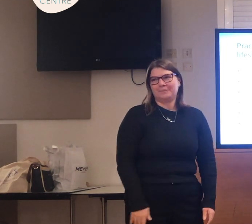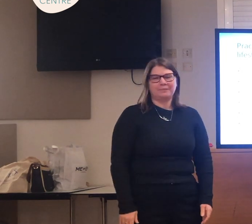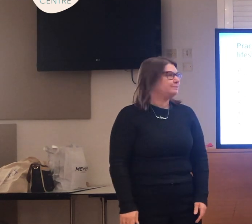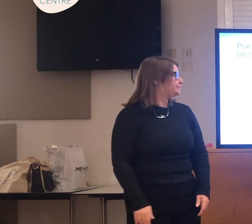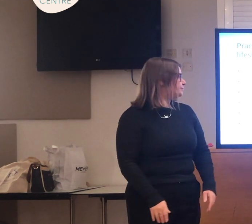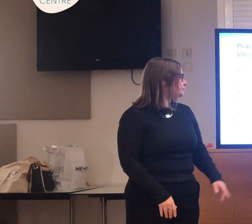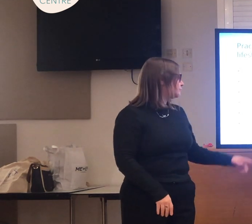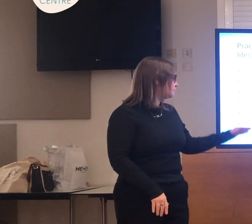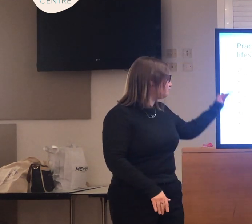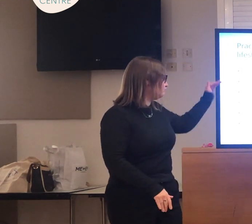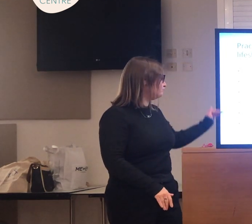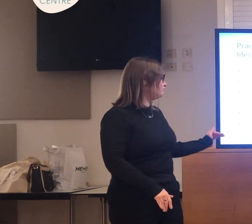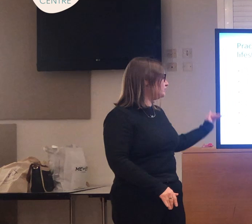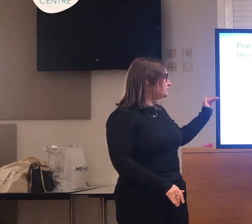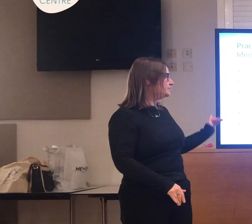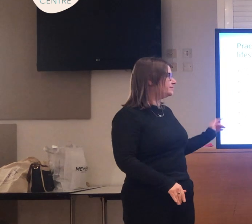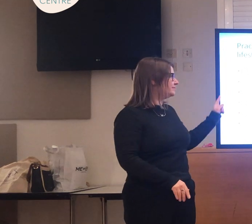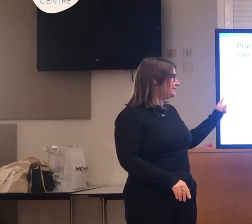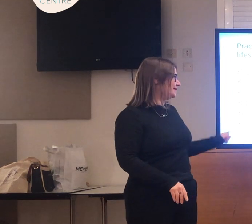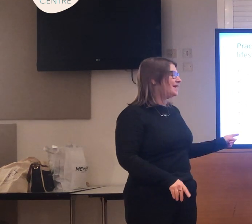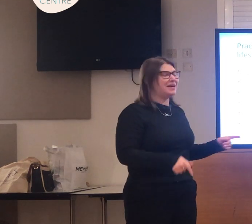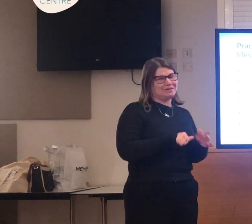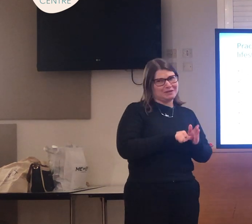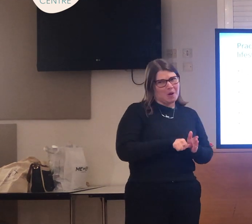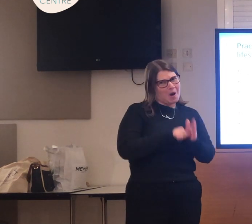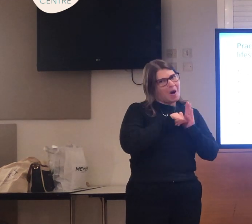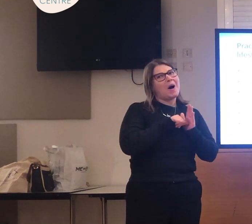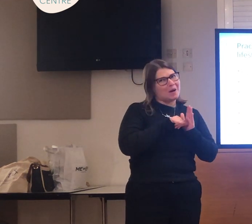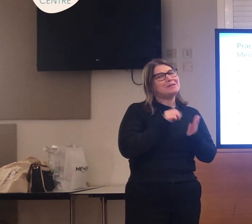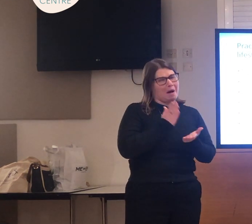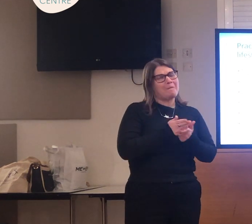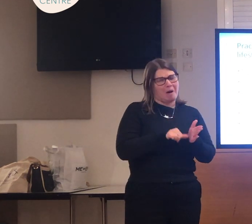This part is probably the hardest thing to do.